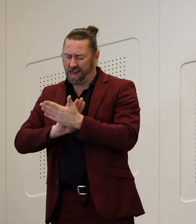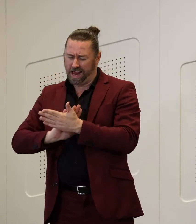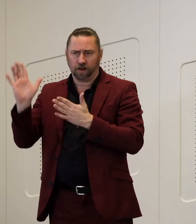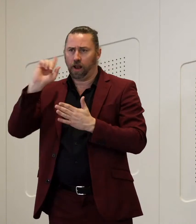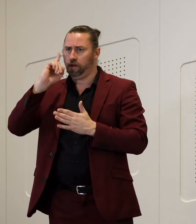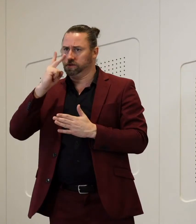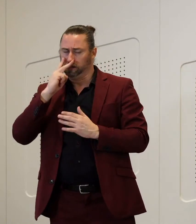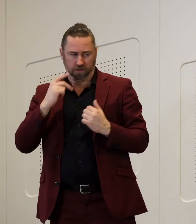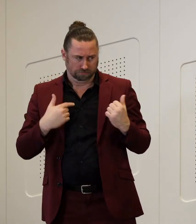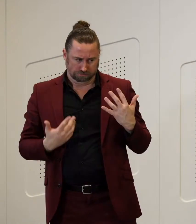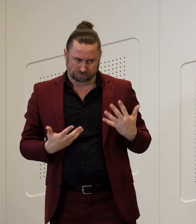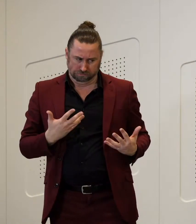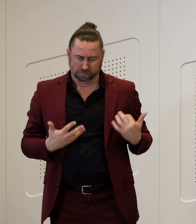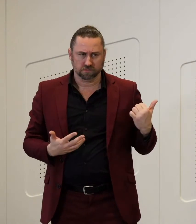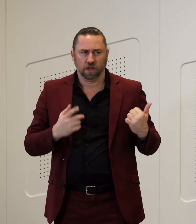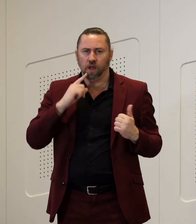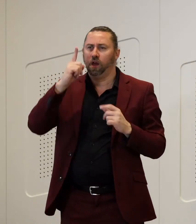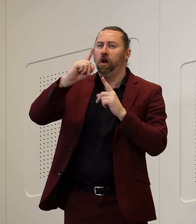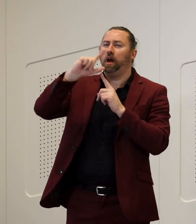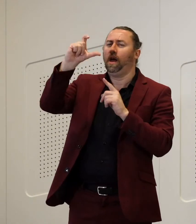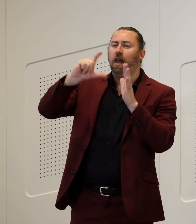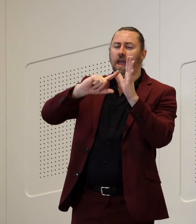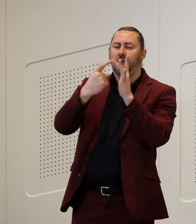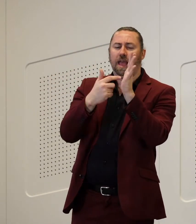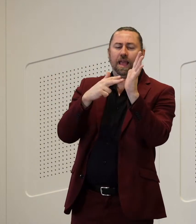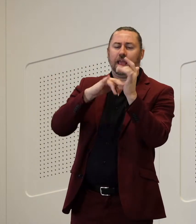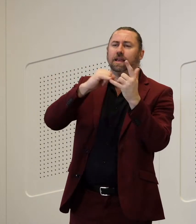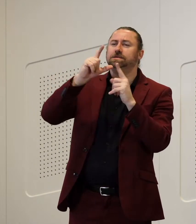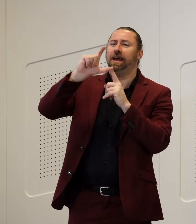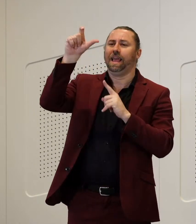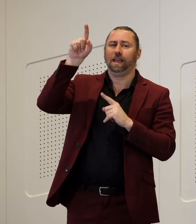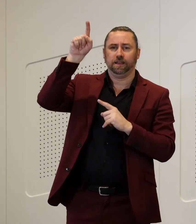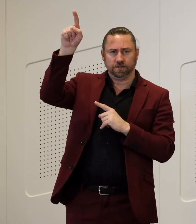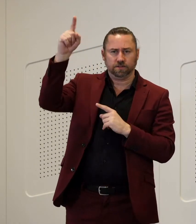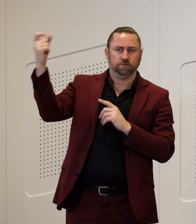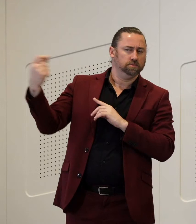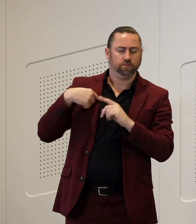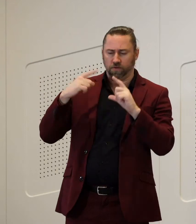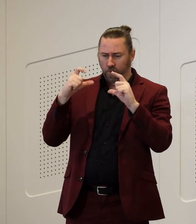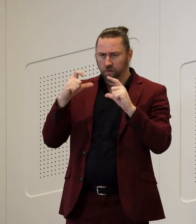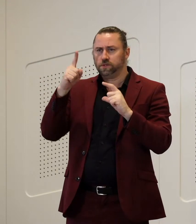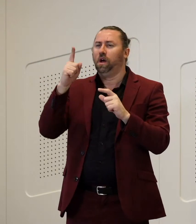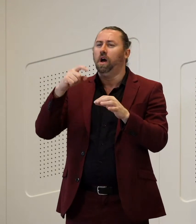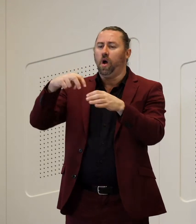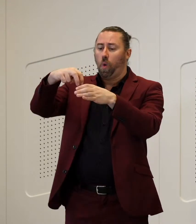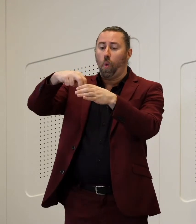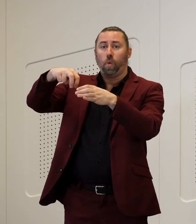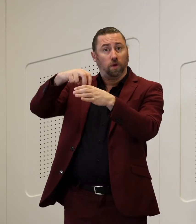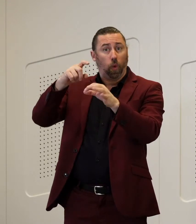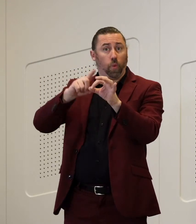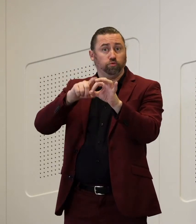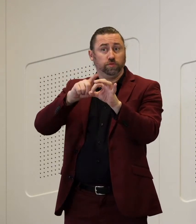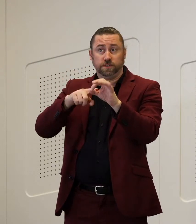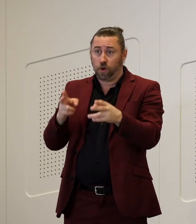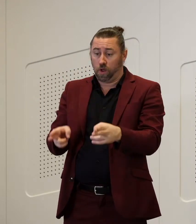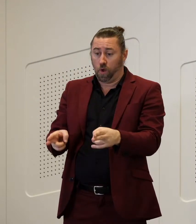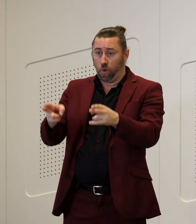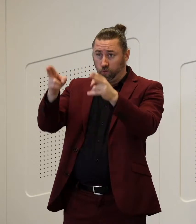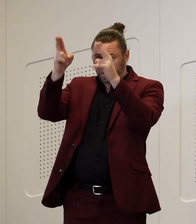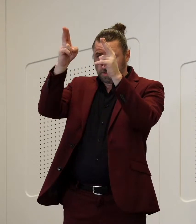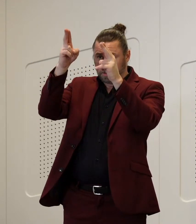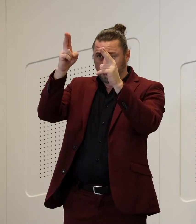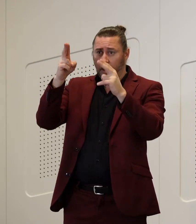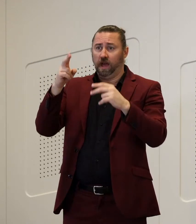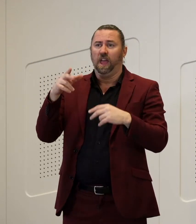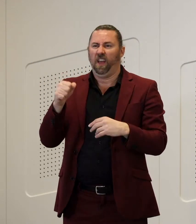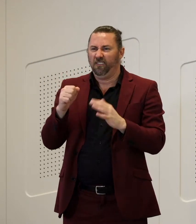Another question for Cairns, where we've been sent some photos this morning of a quarantine hotel there. There's air on the